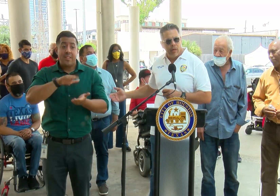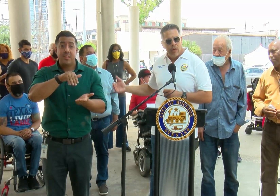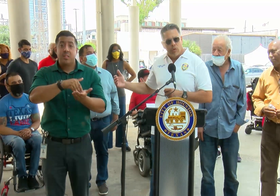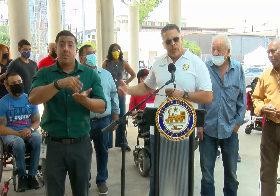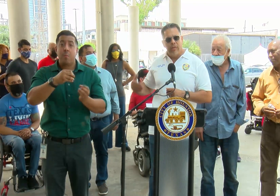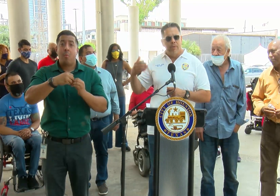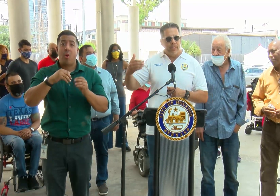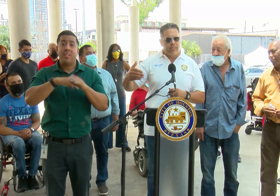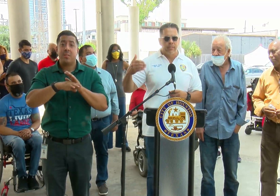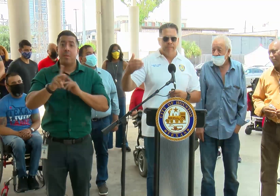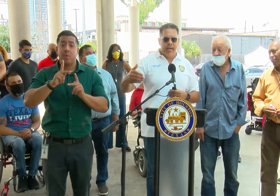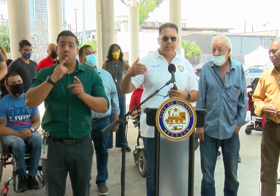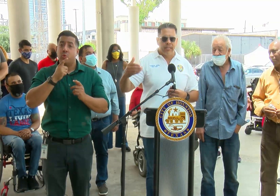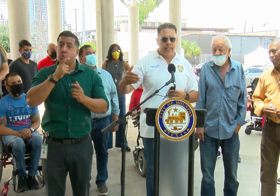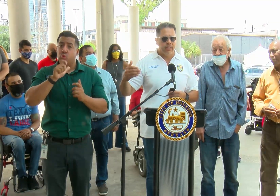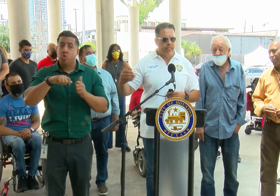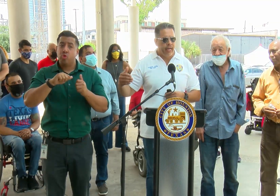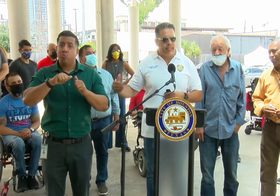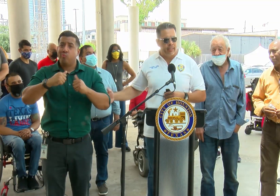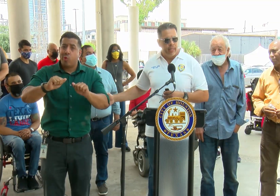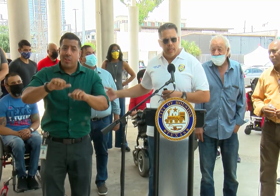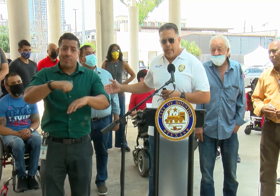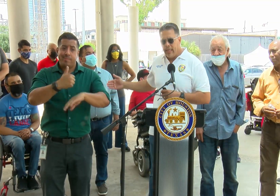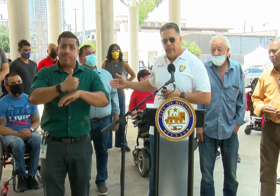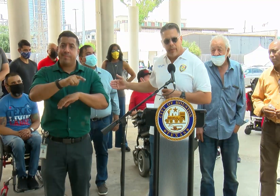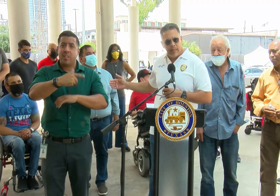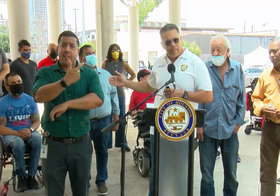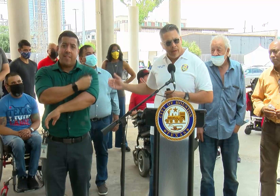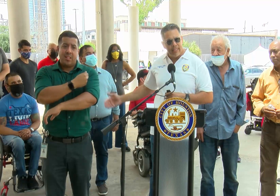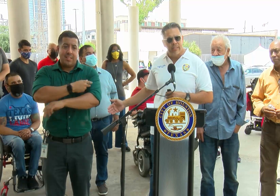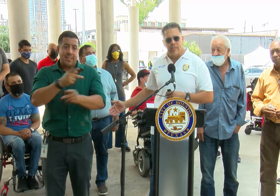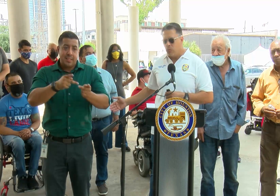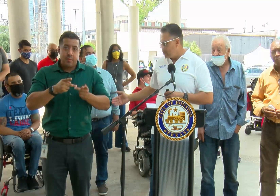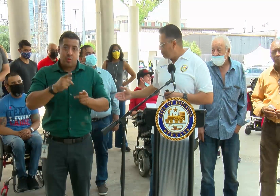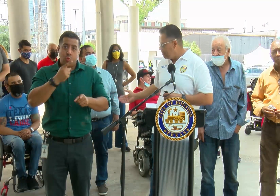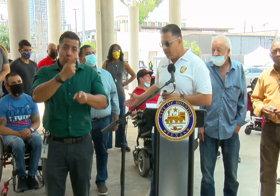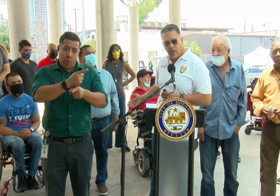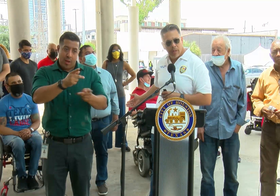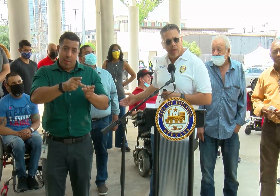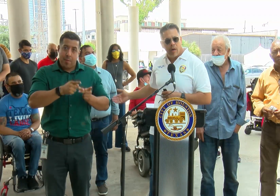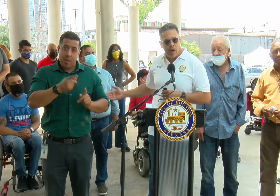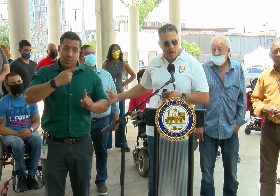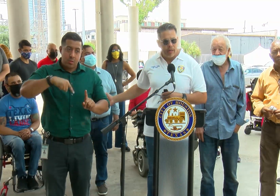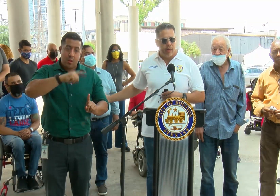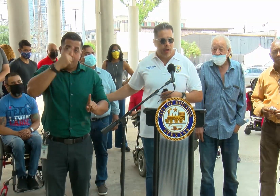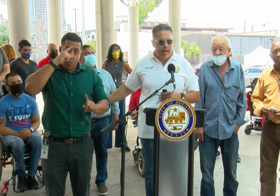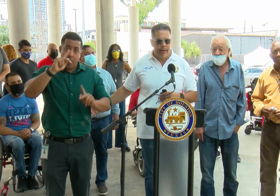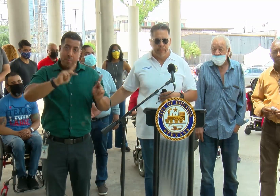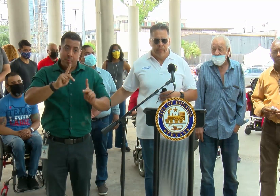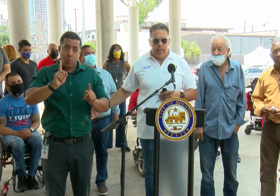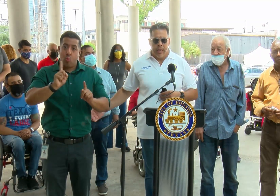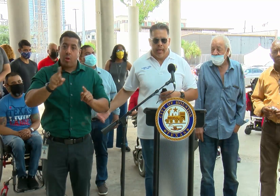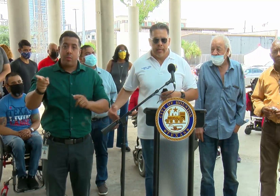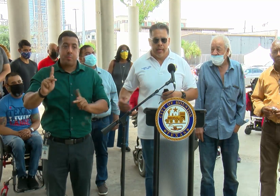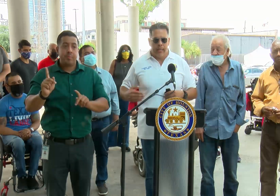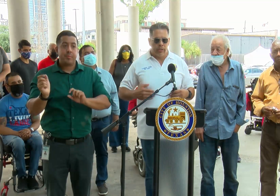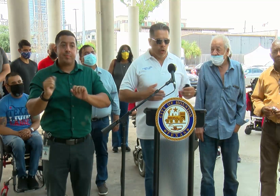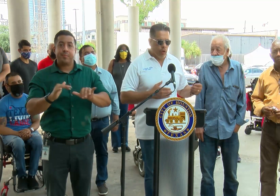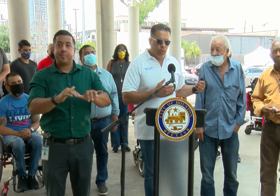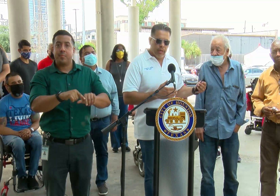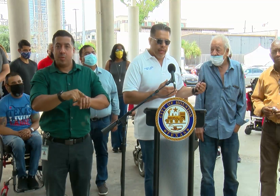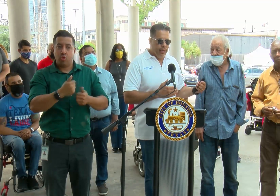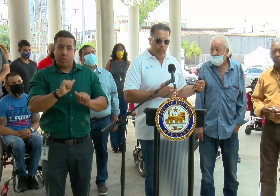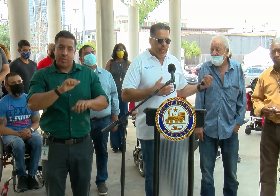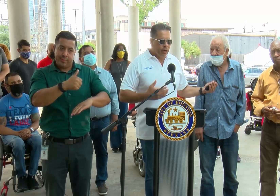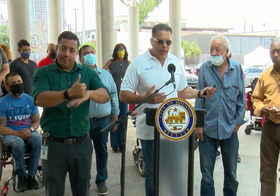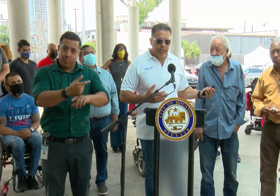that we're trying to put these vaccination sites in the places where the people are at. And